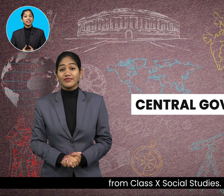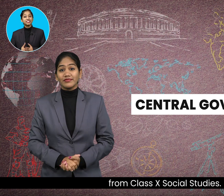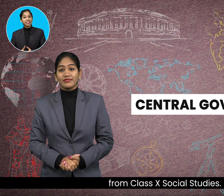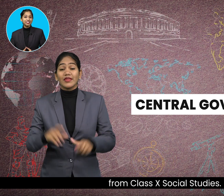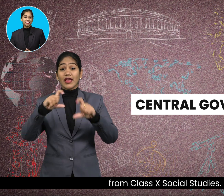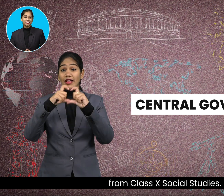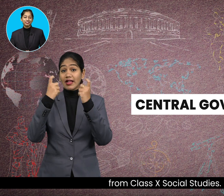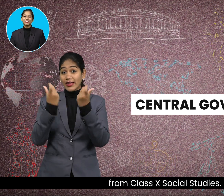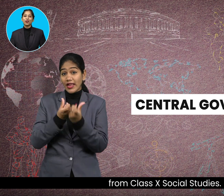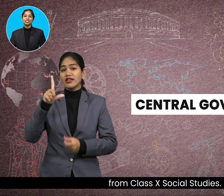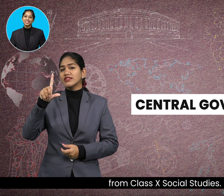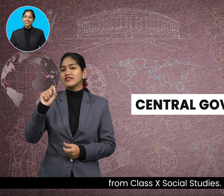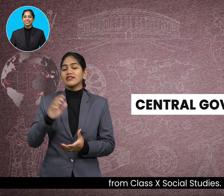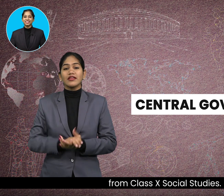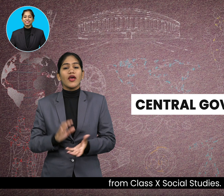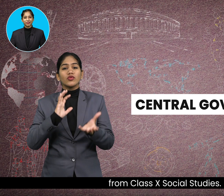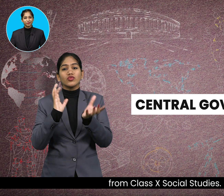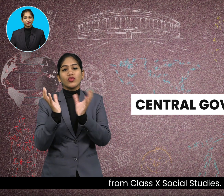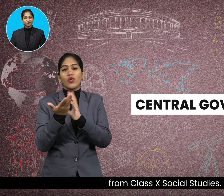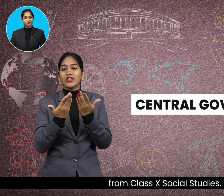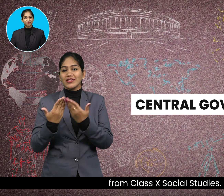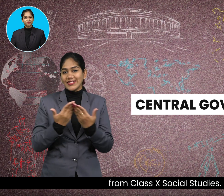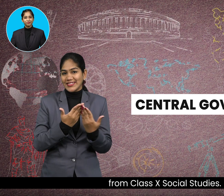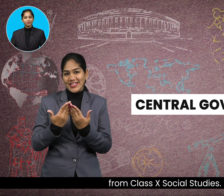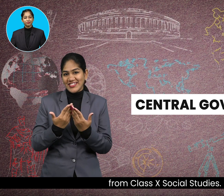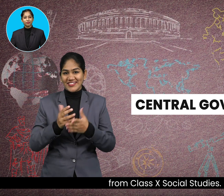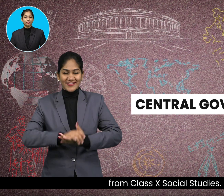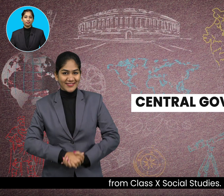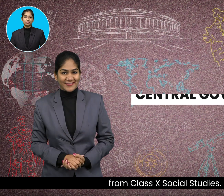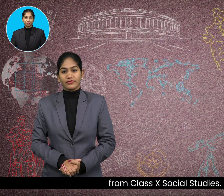From class 10th, Social Studies.